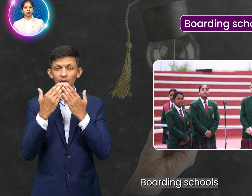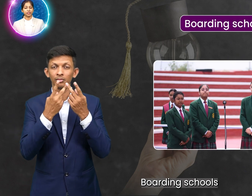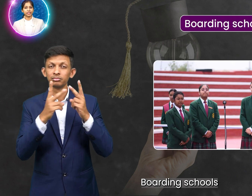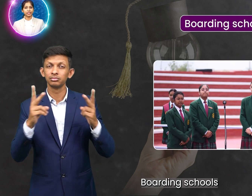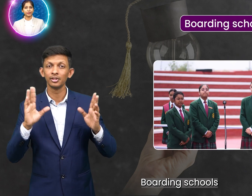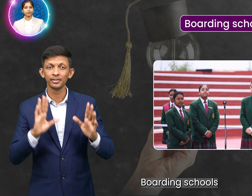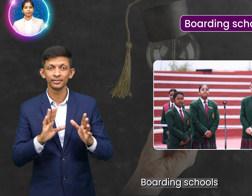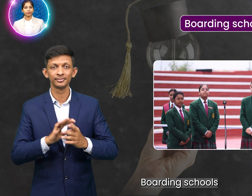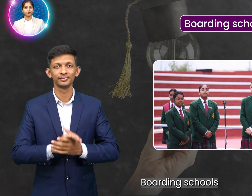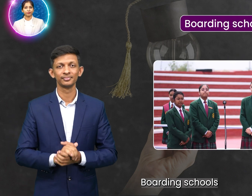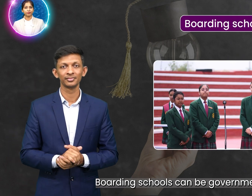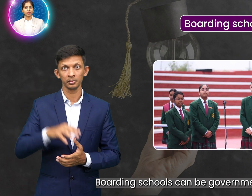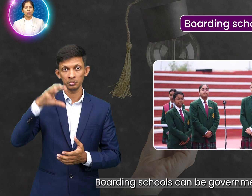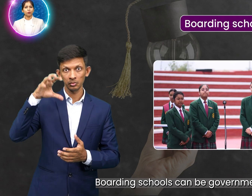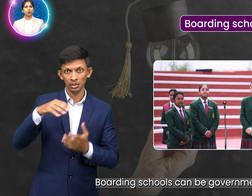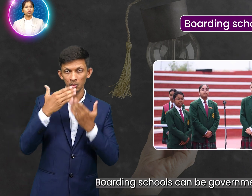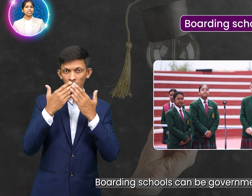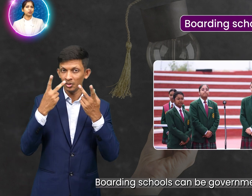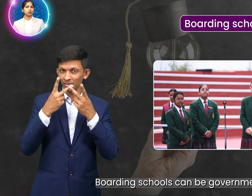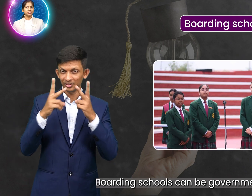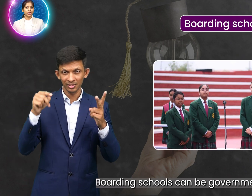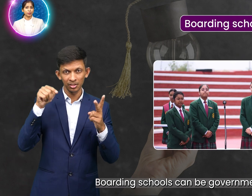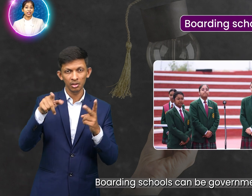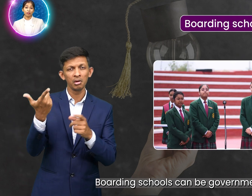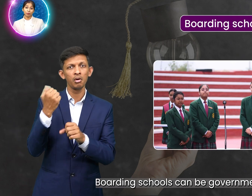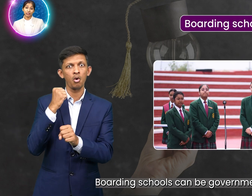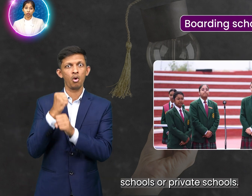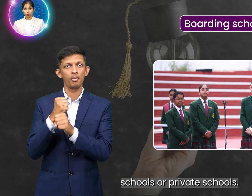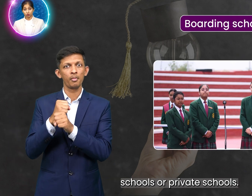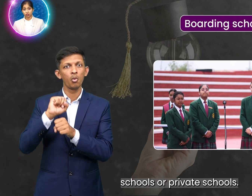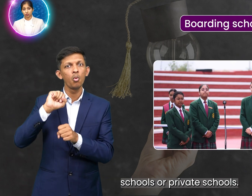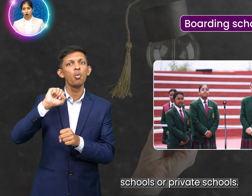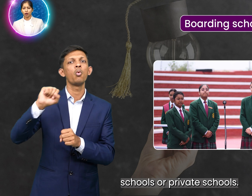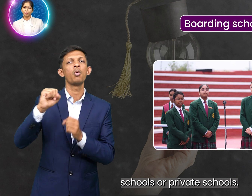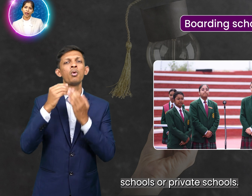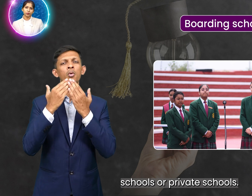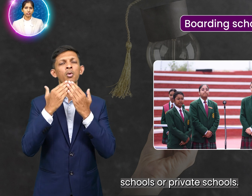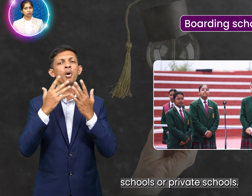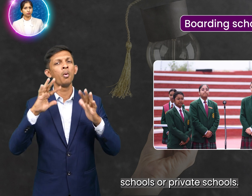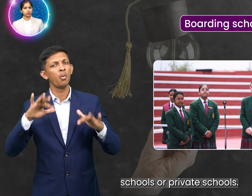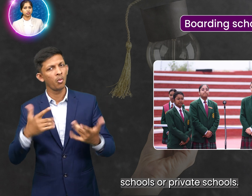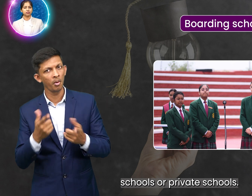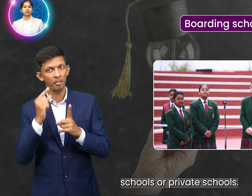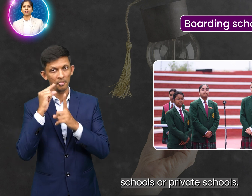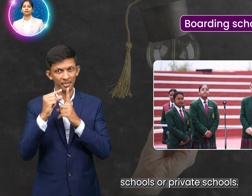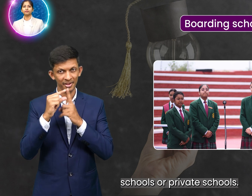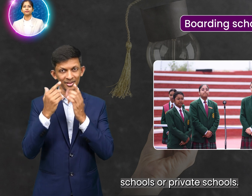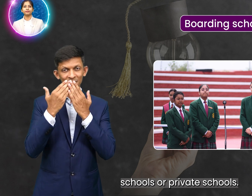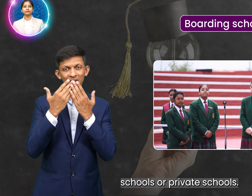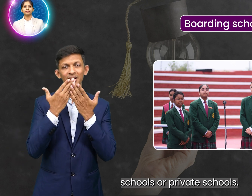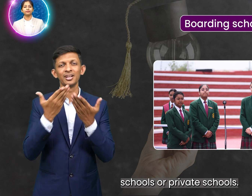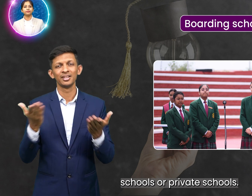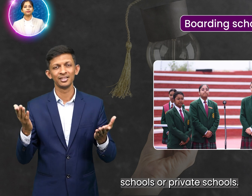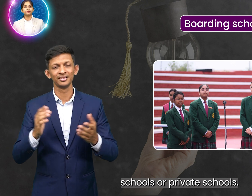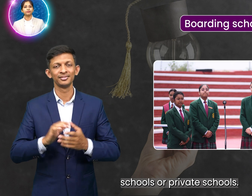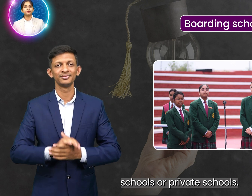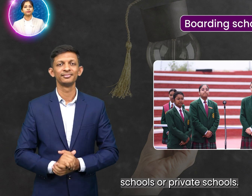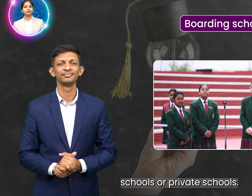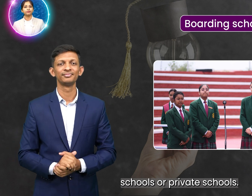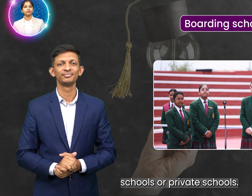Boarding schools. Boarding schools can be government schools or private schools.